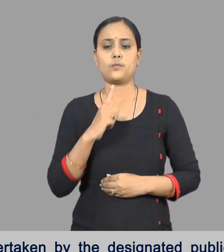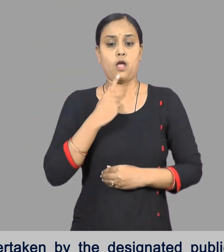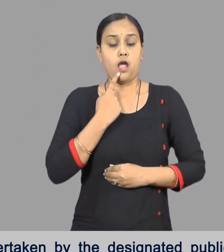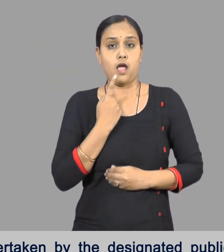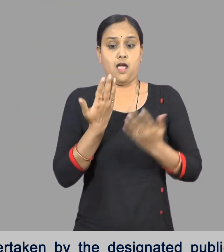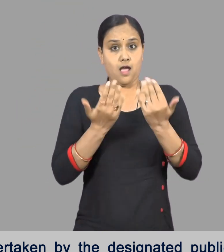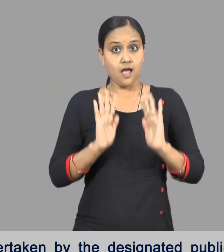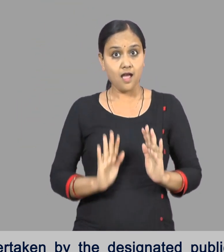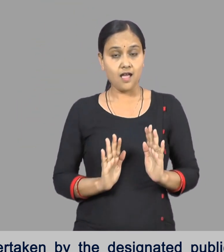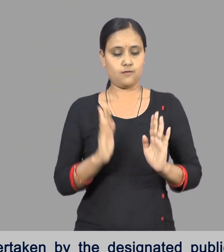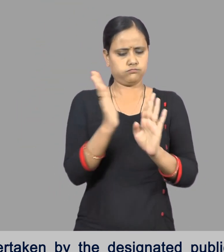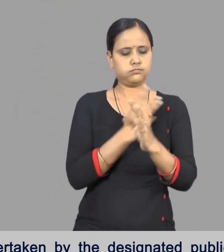public health authority